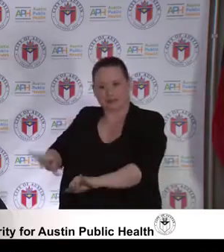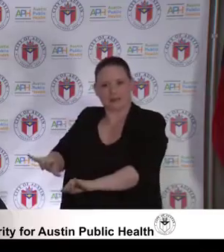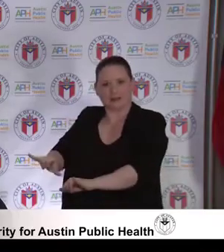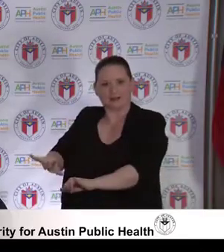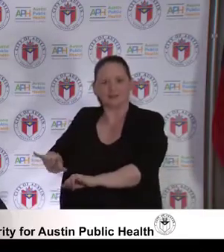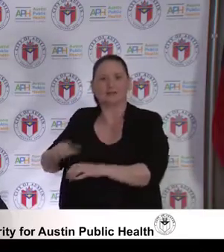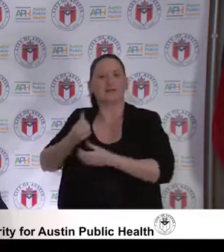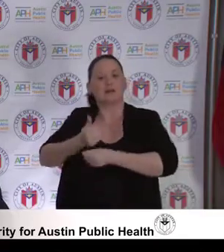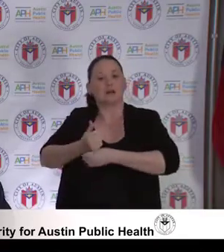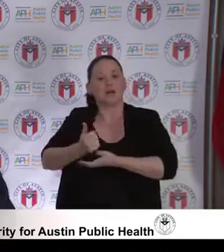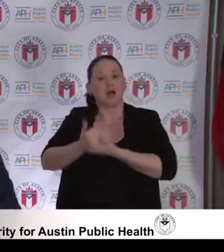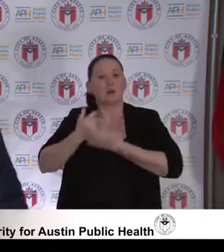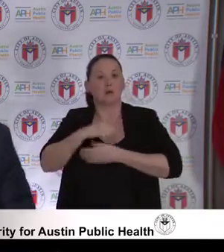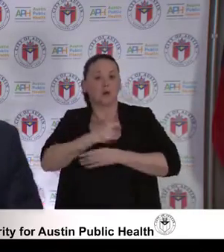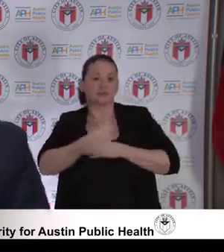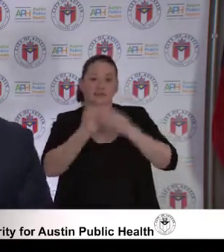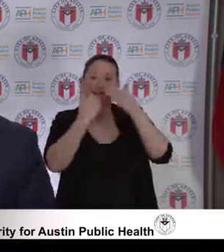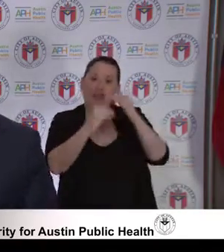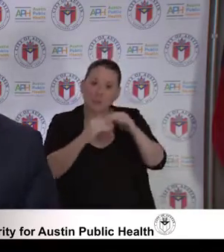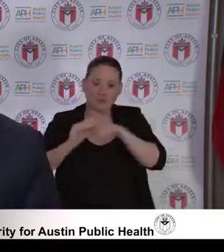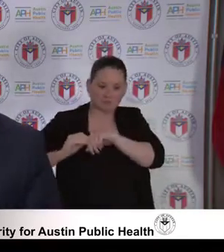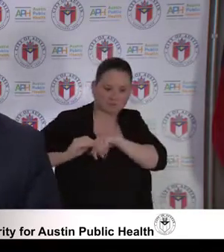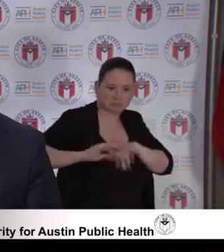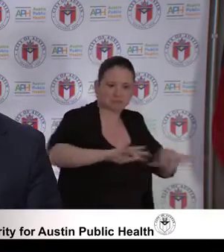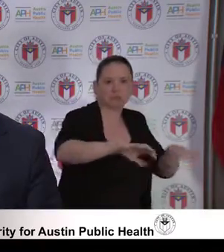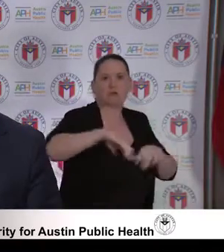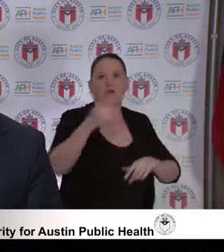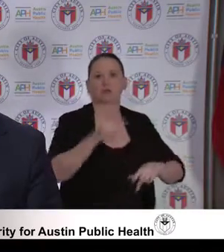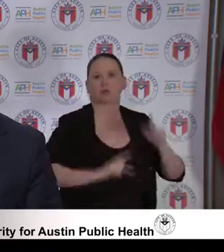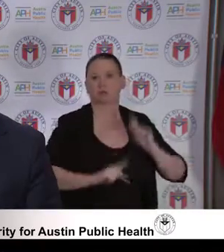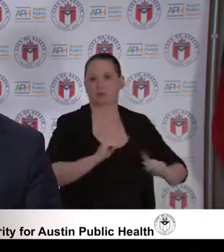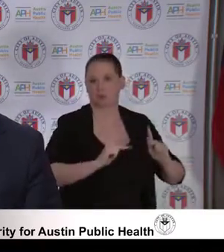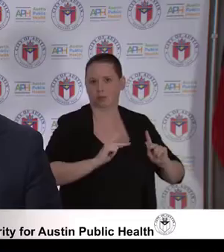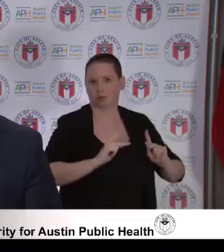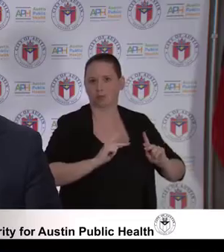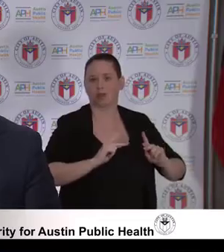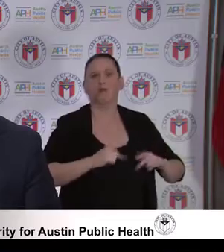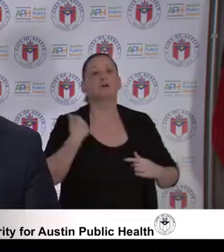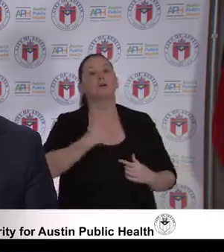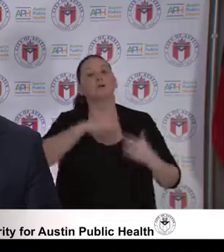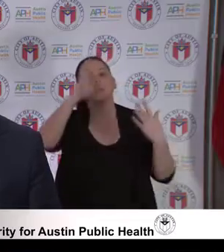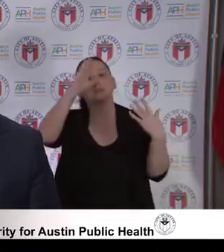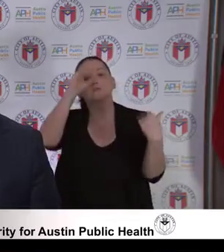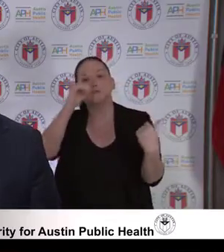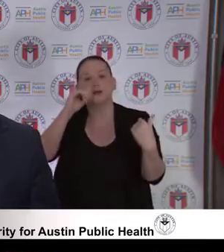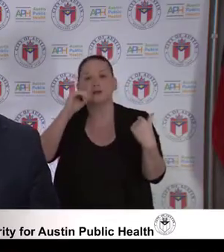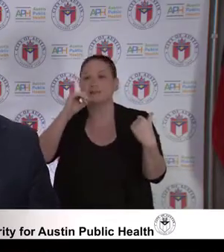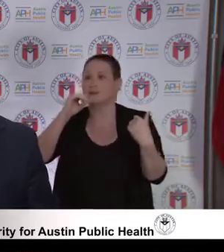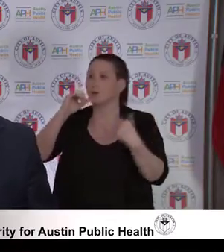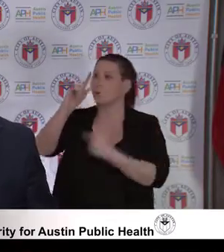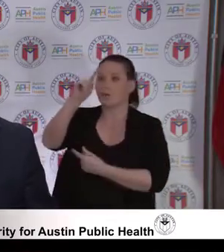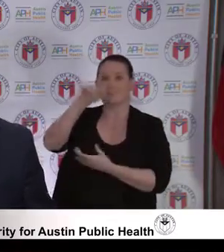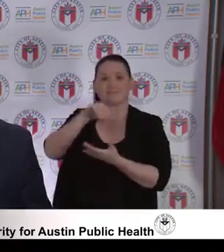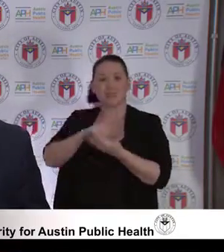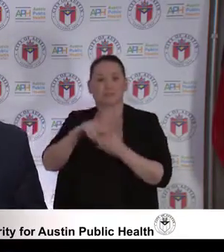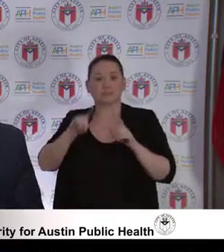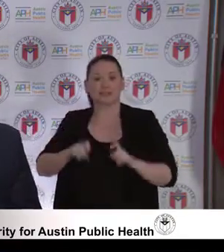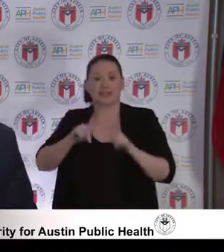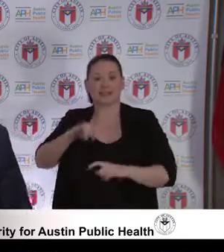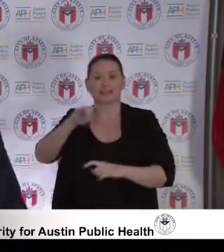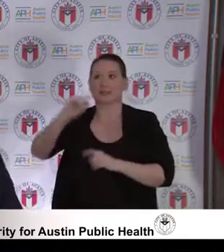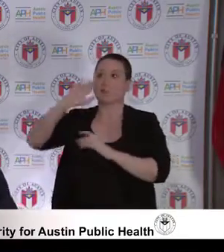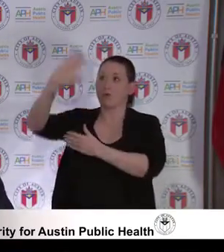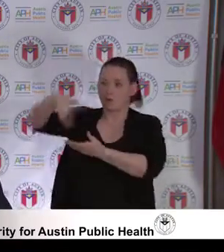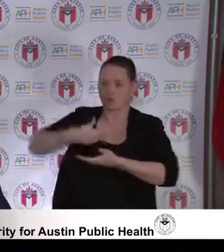help us to prevent others from getting this infection. We are expecting the arrival of 1,000 test kits this